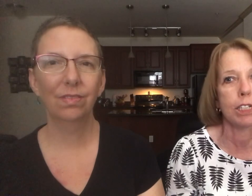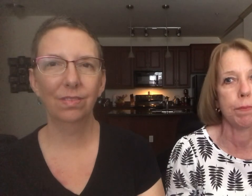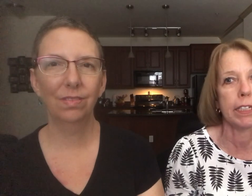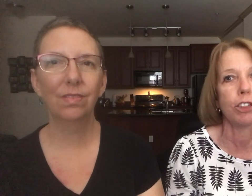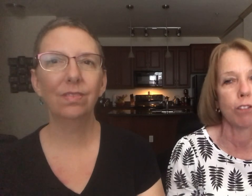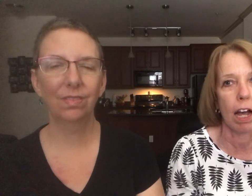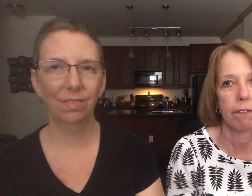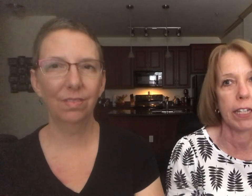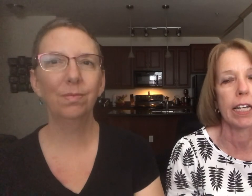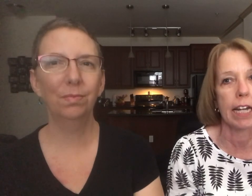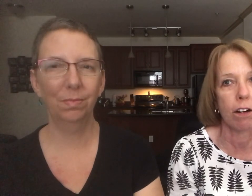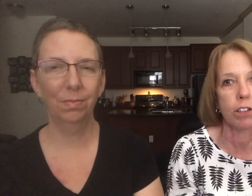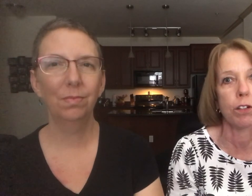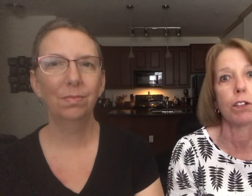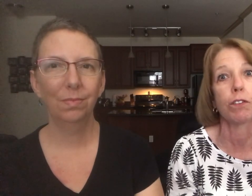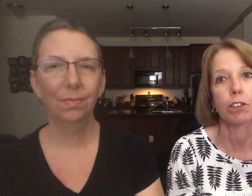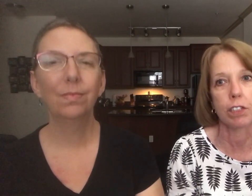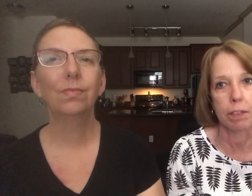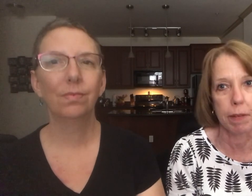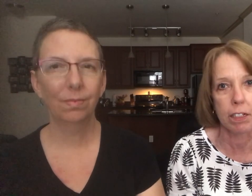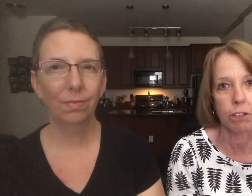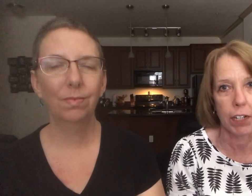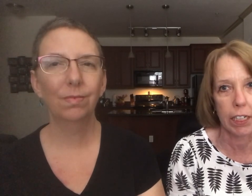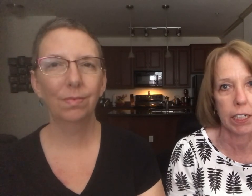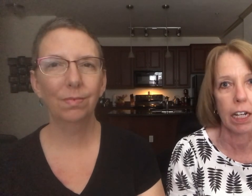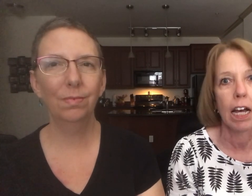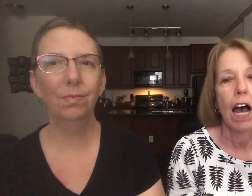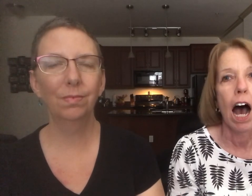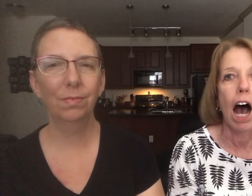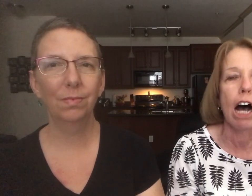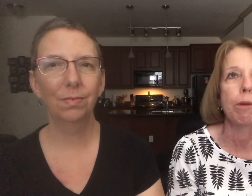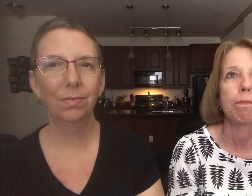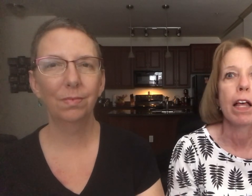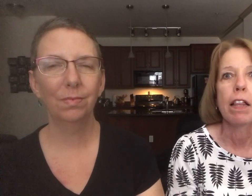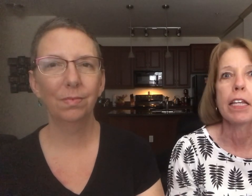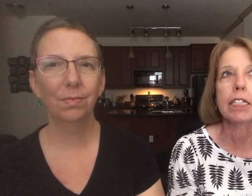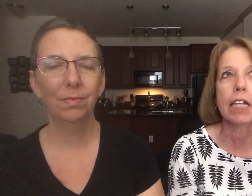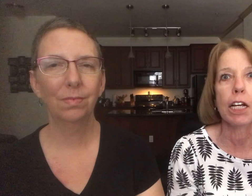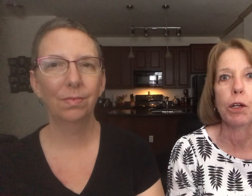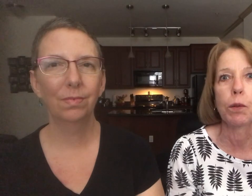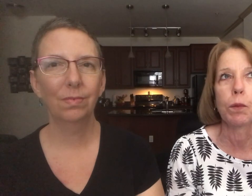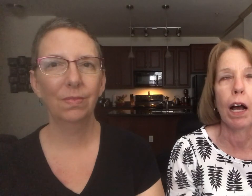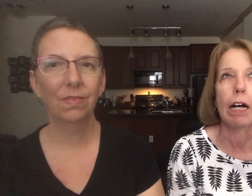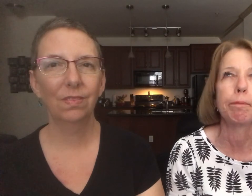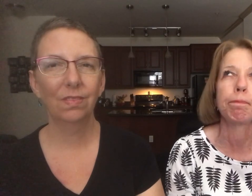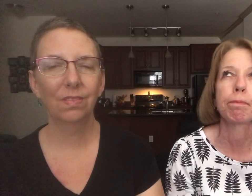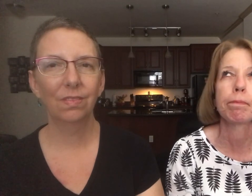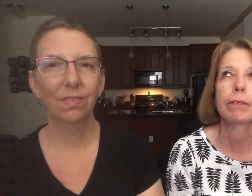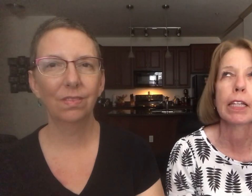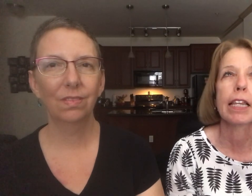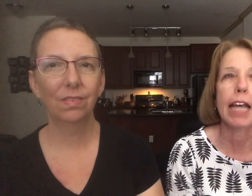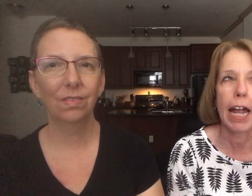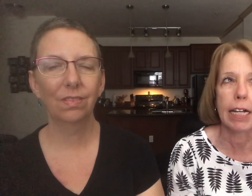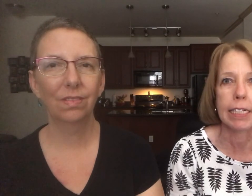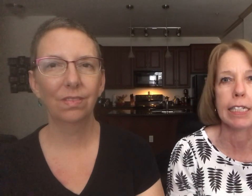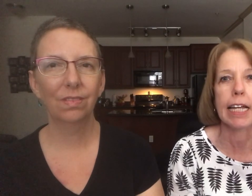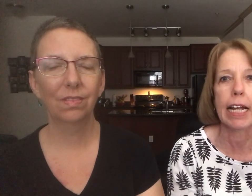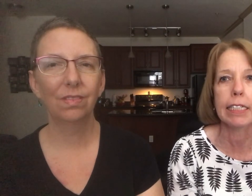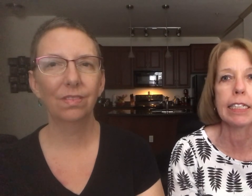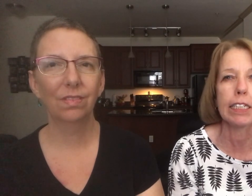high-speed driving in Arizona versus in Pennsylvania. Mm-hmm. Things like the houses. The houses here